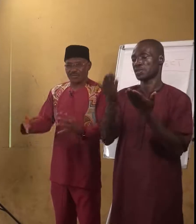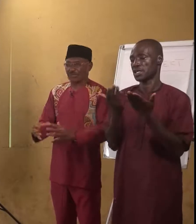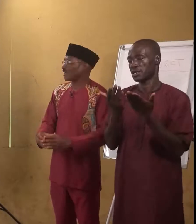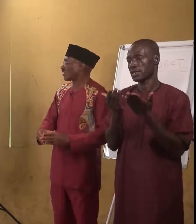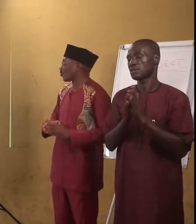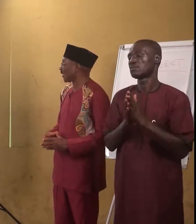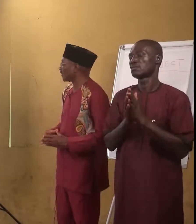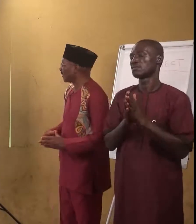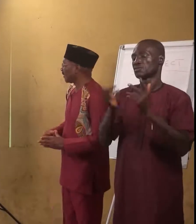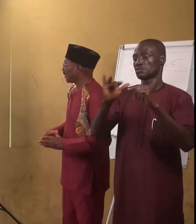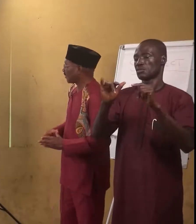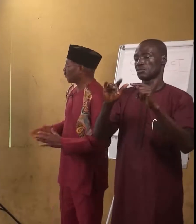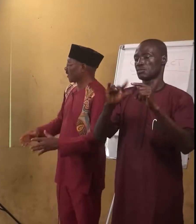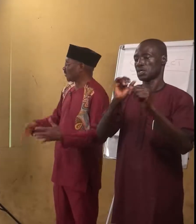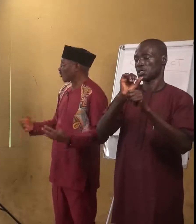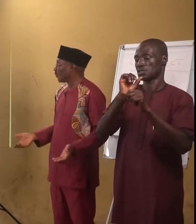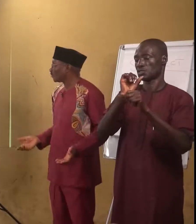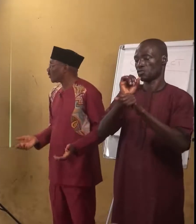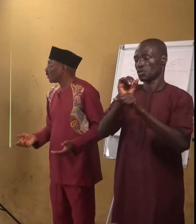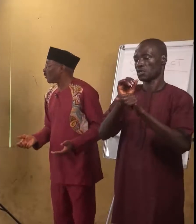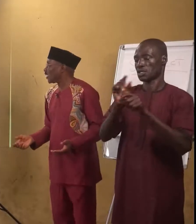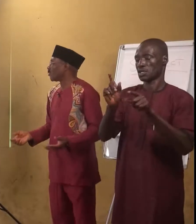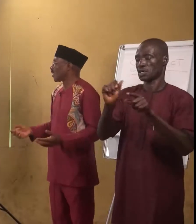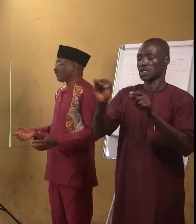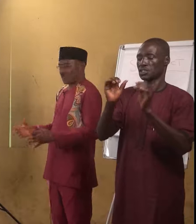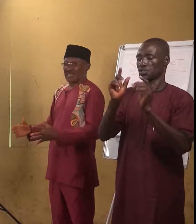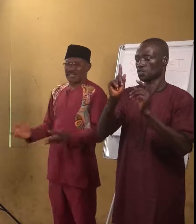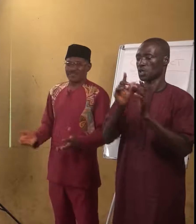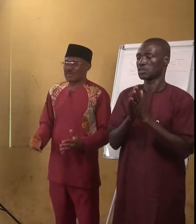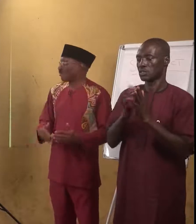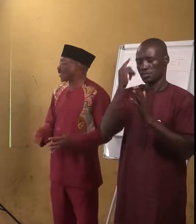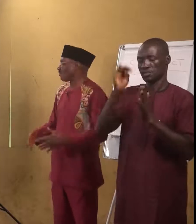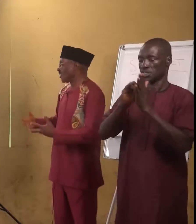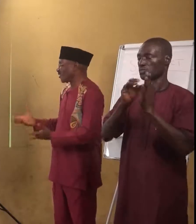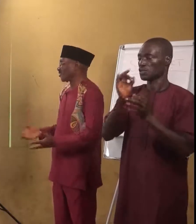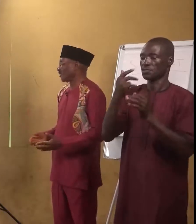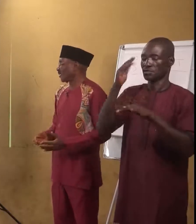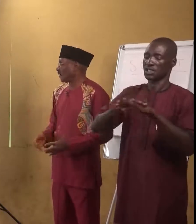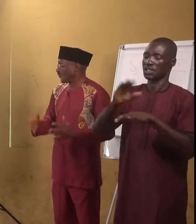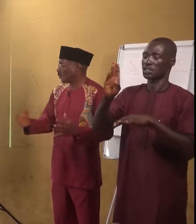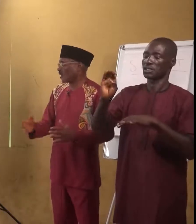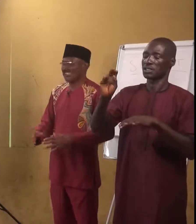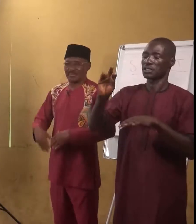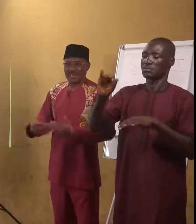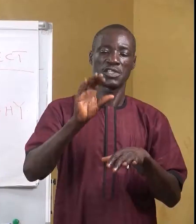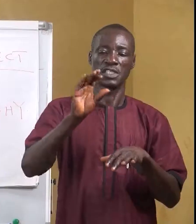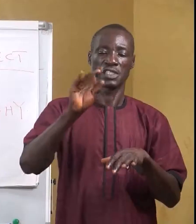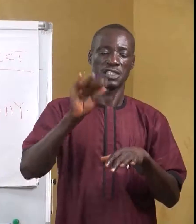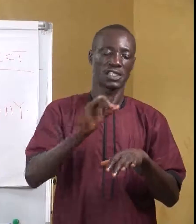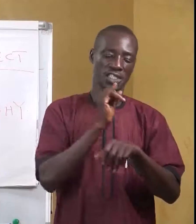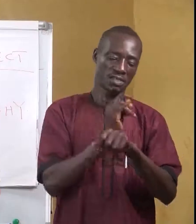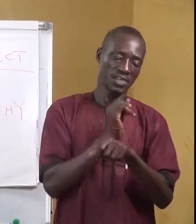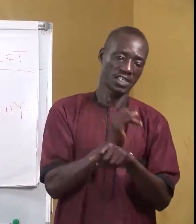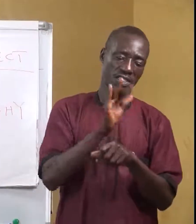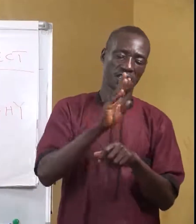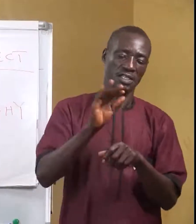and function as one. This one is common, where you have, for example, if you look at Benin City, if you look at Ibadan